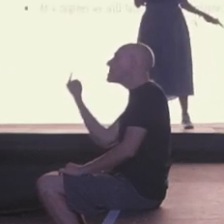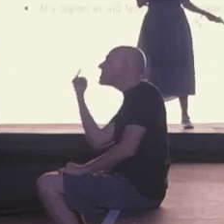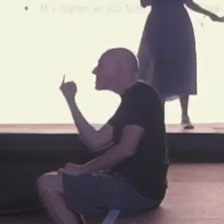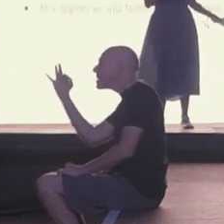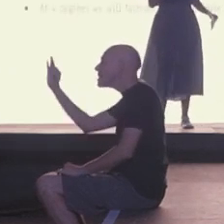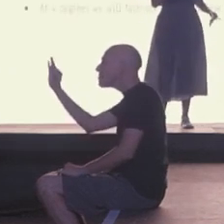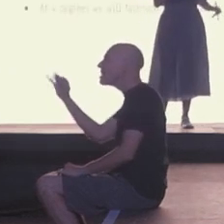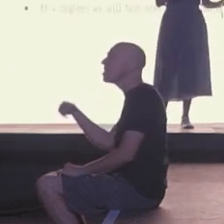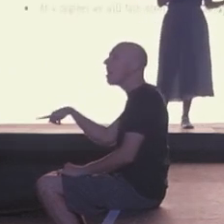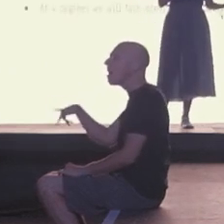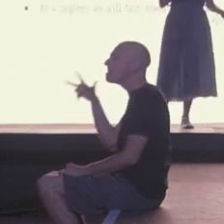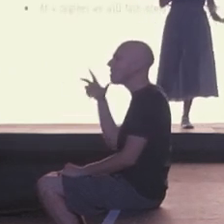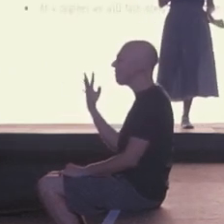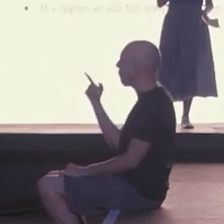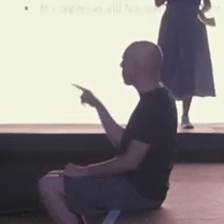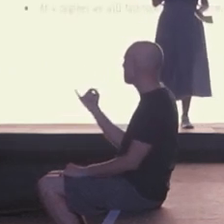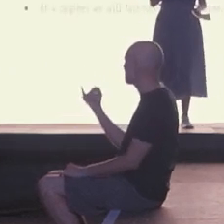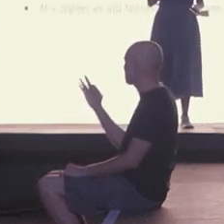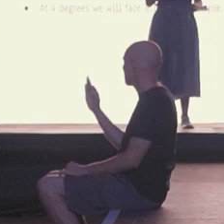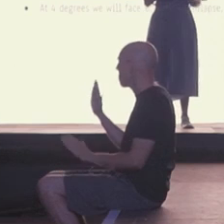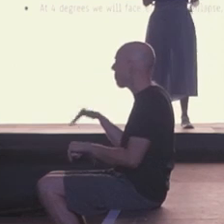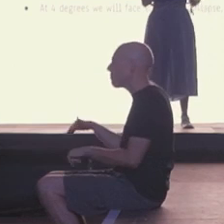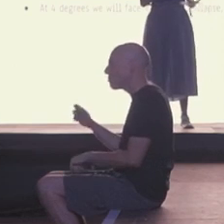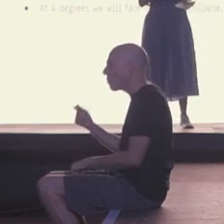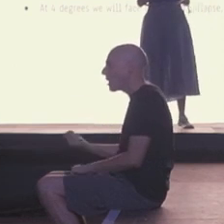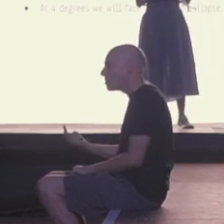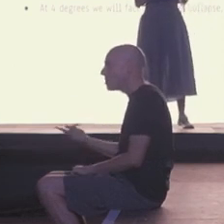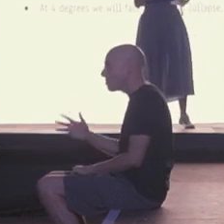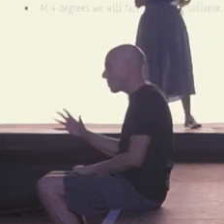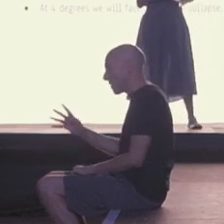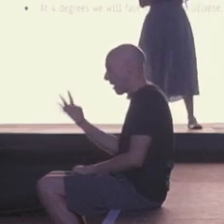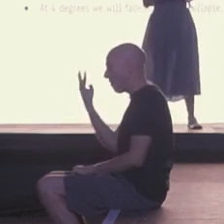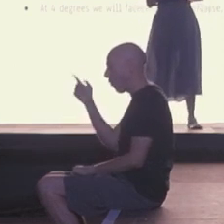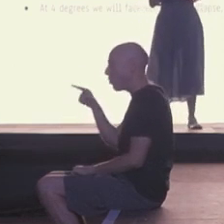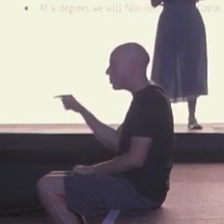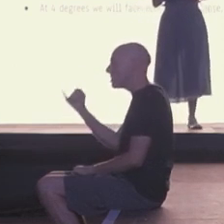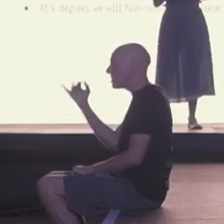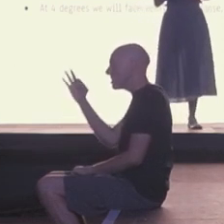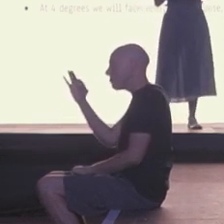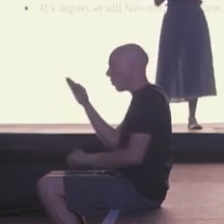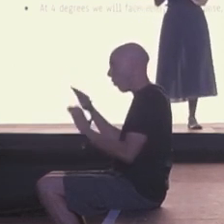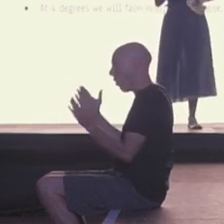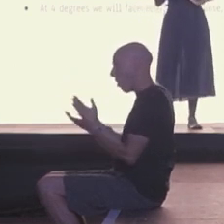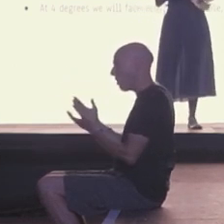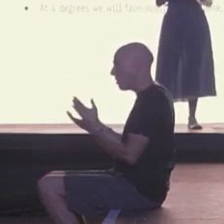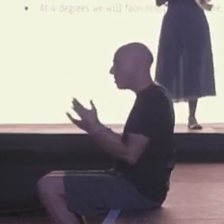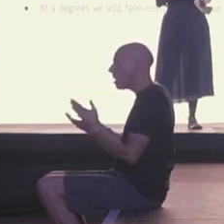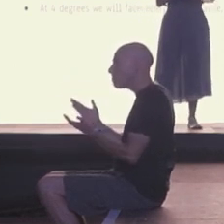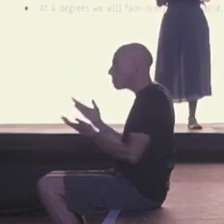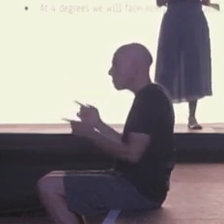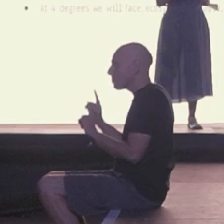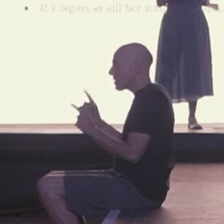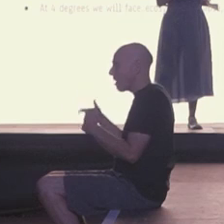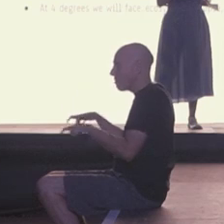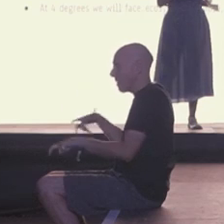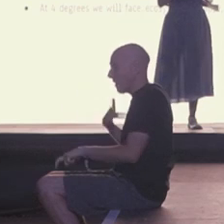not sound like a lot, 4 to 6 degrees, but a 4 to 6 degree world is essentially uninhabitable